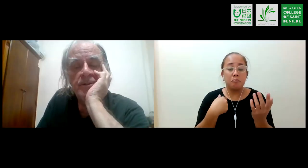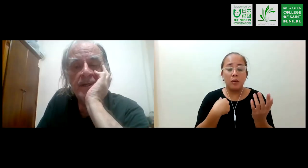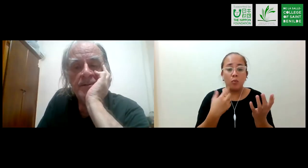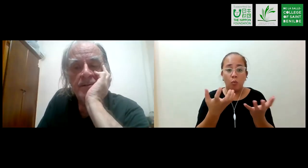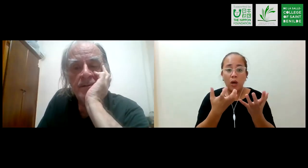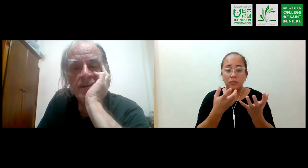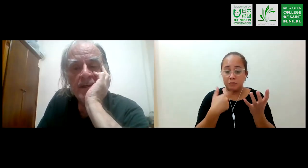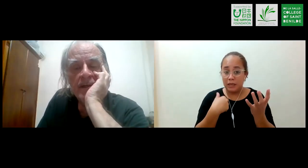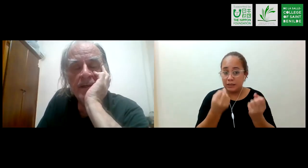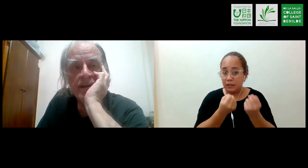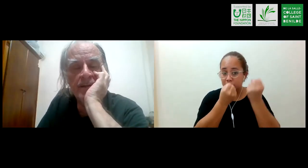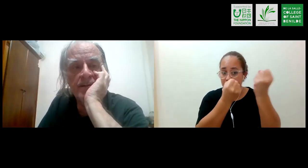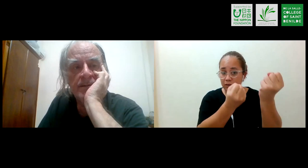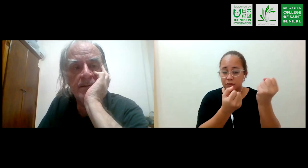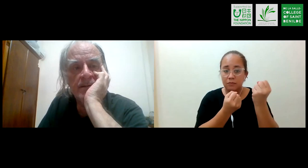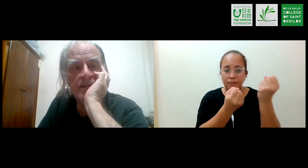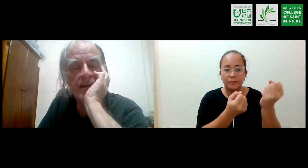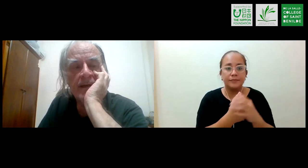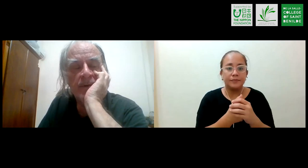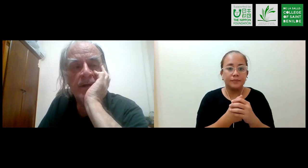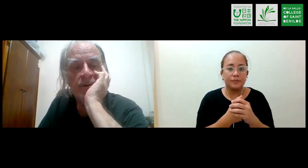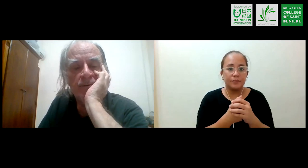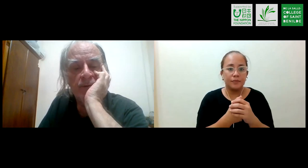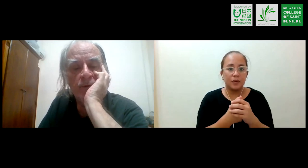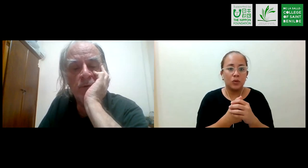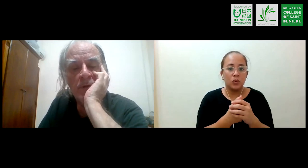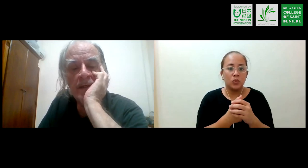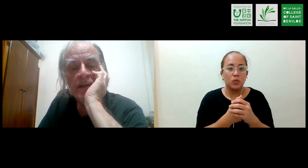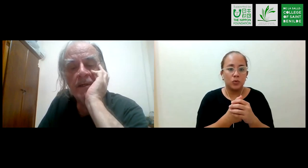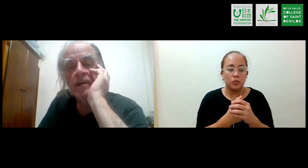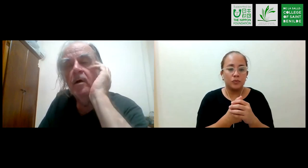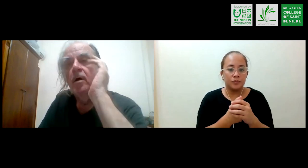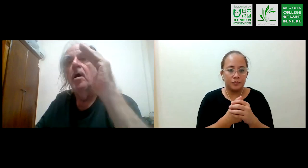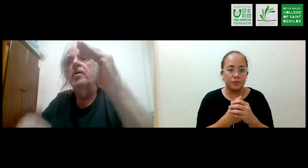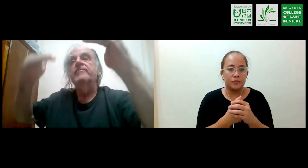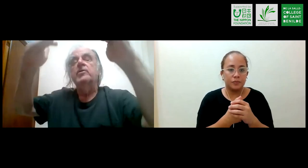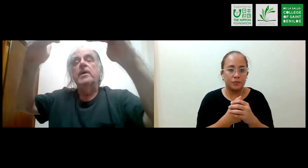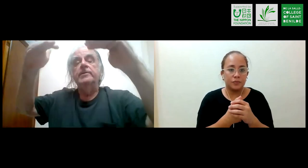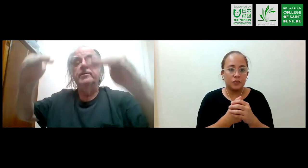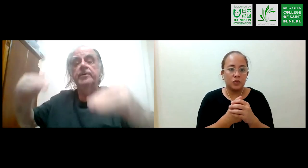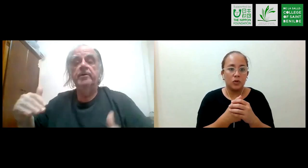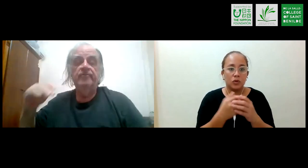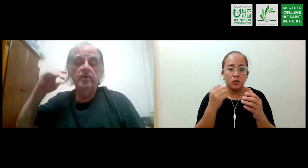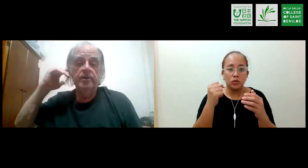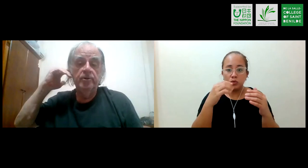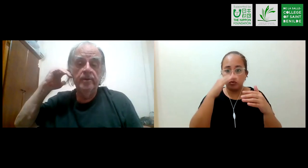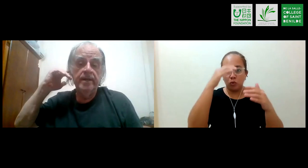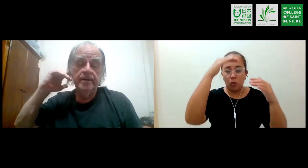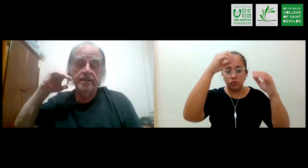suggest is that we go through all of the criteria for the two-handed